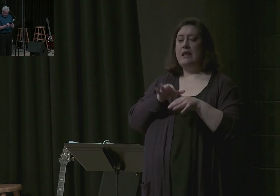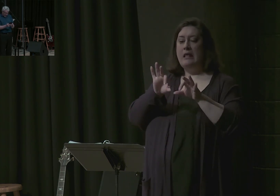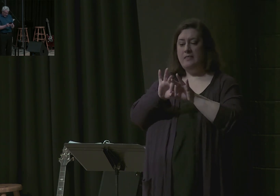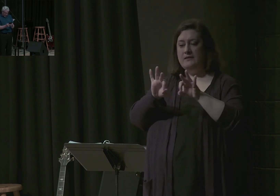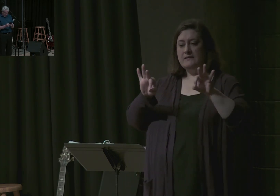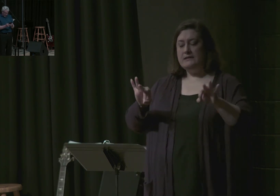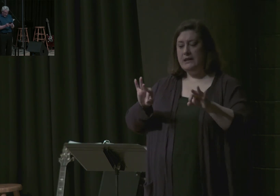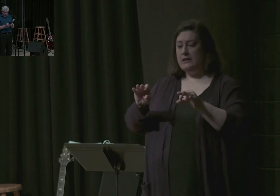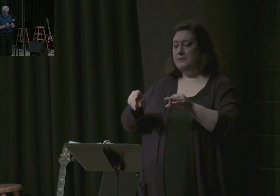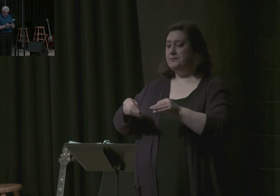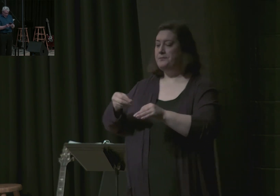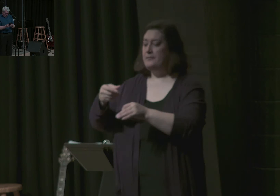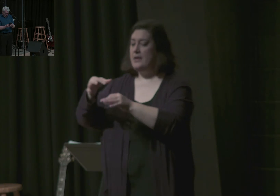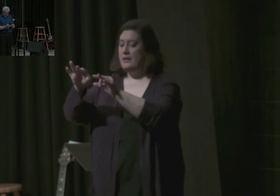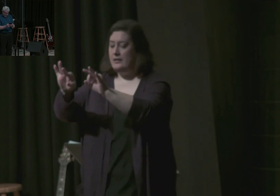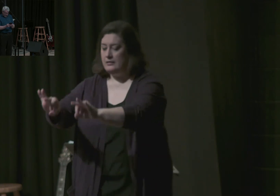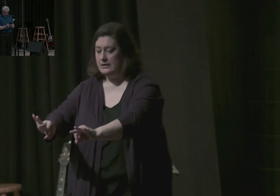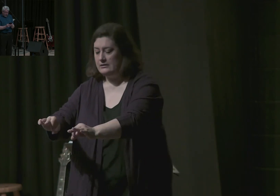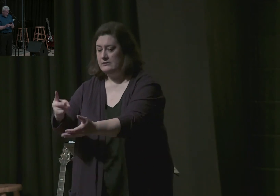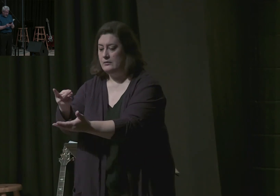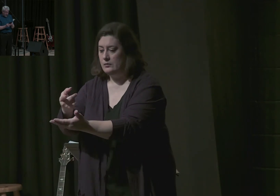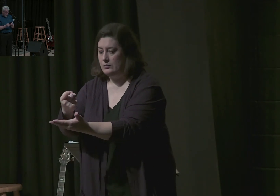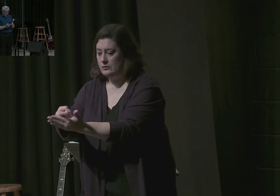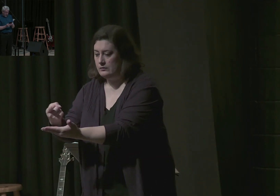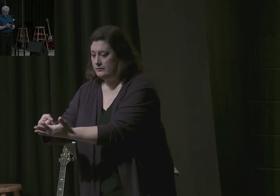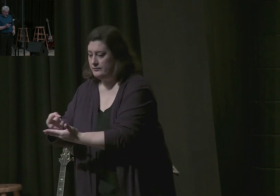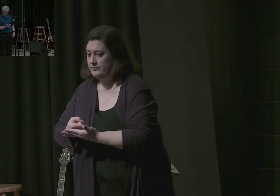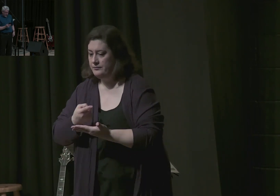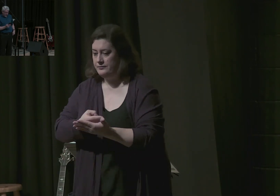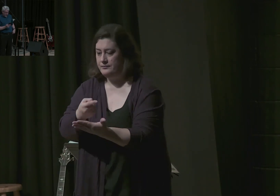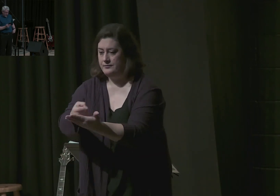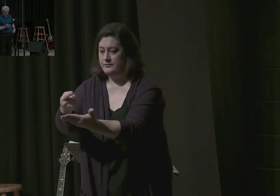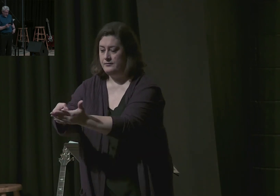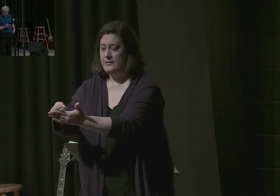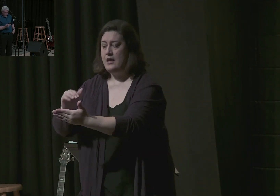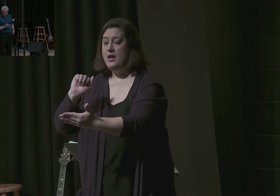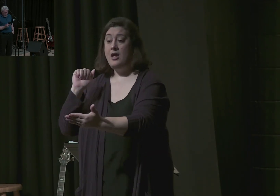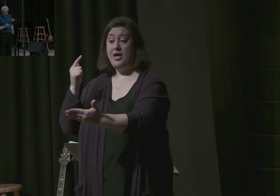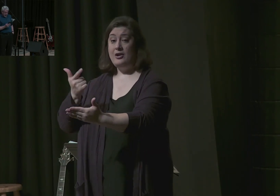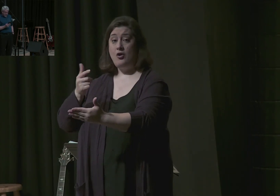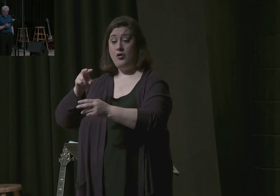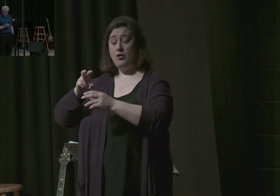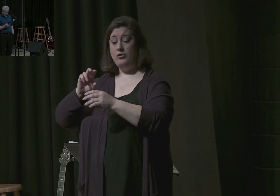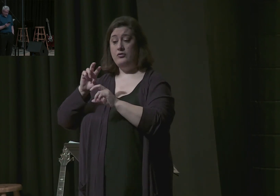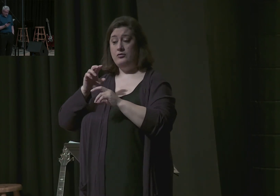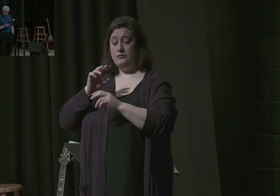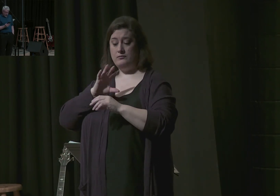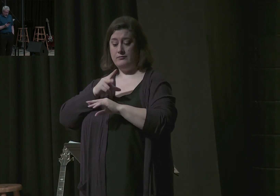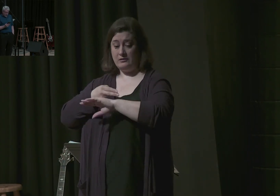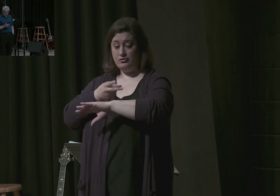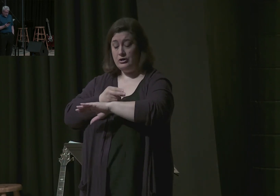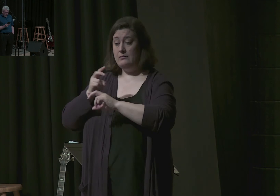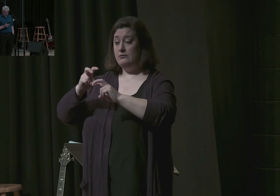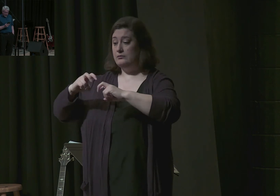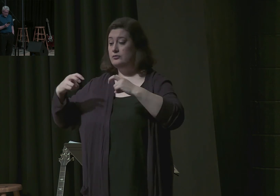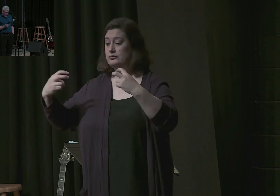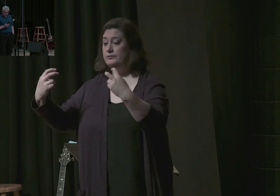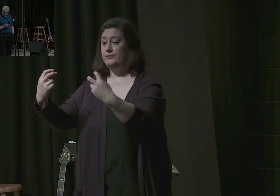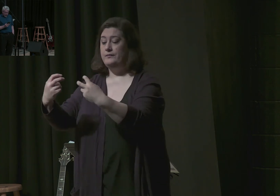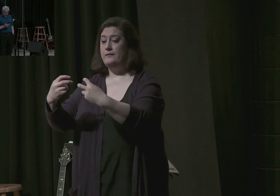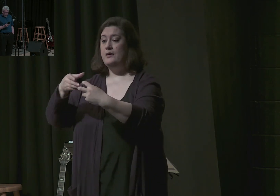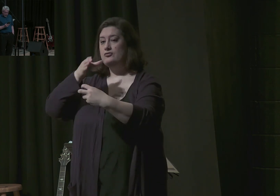flocks brought forth striped, speckled, and spotted. And Jacob separated the lambs and set